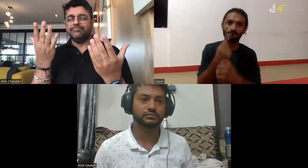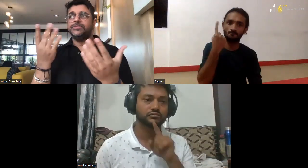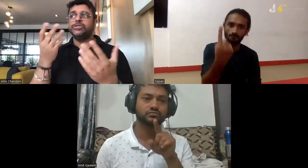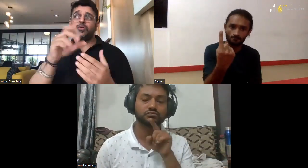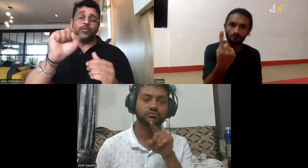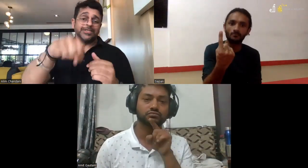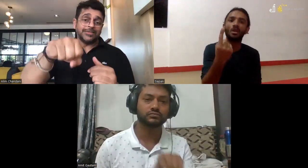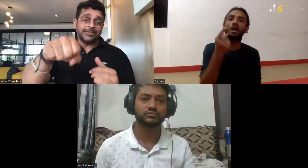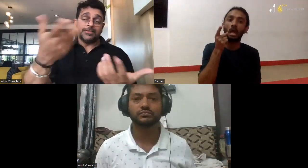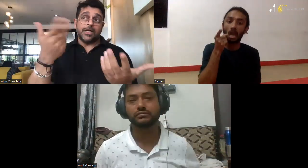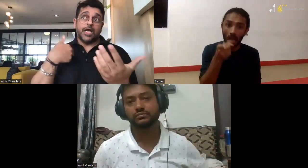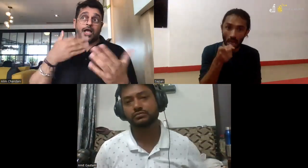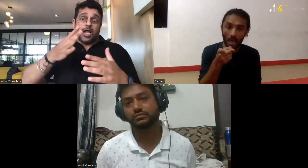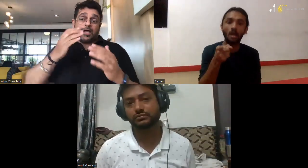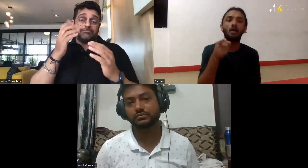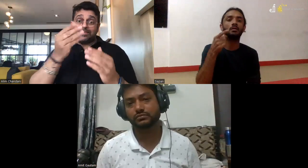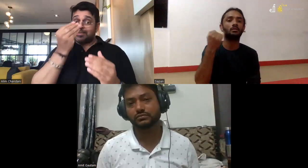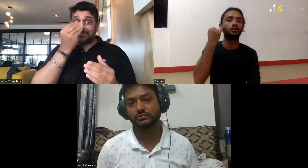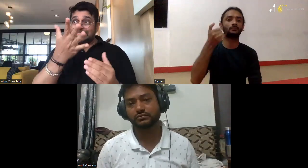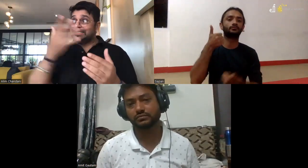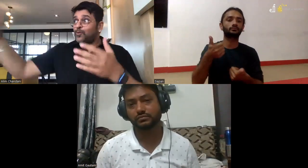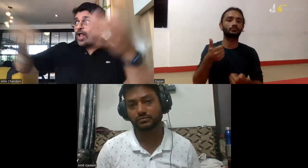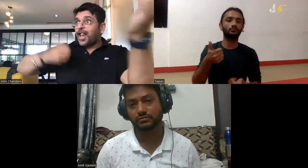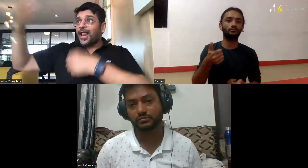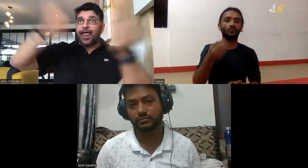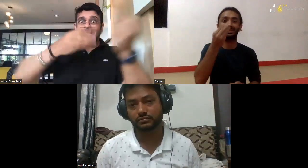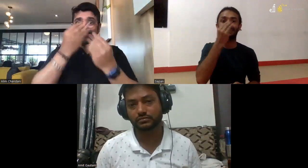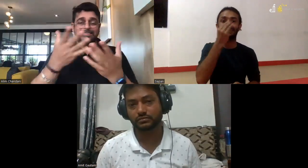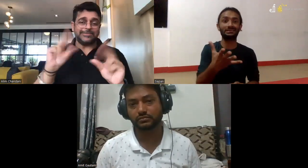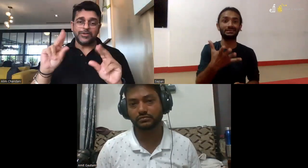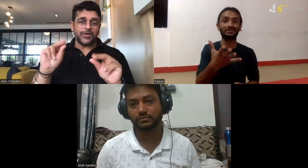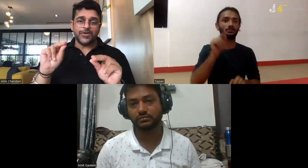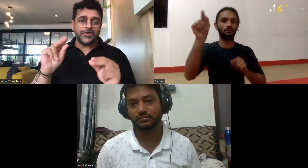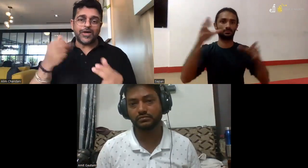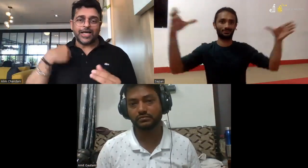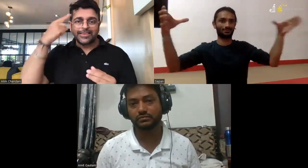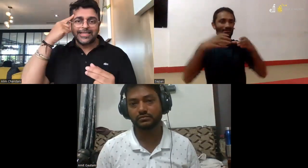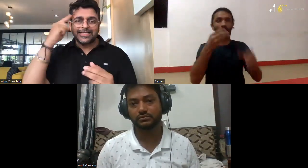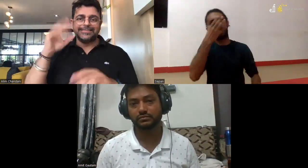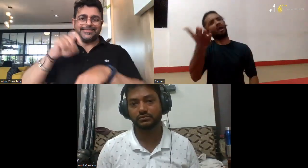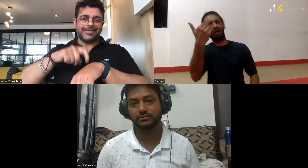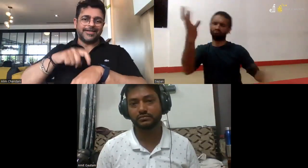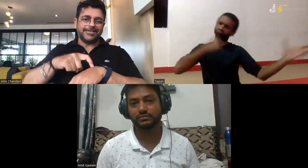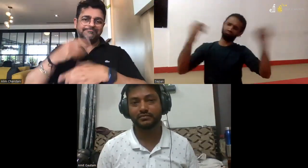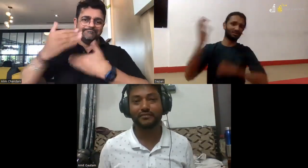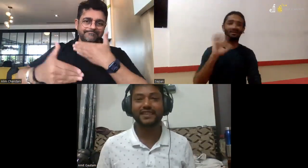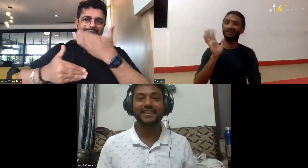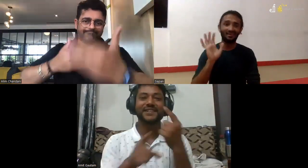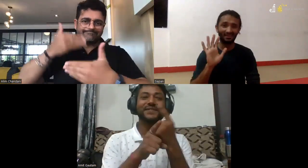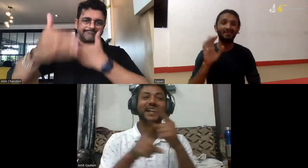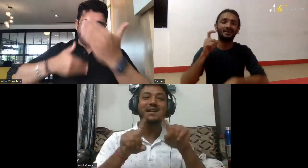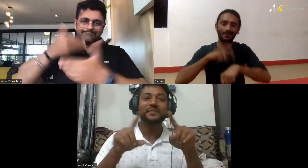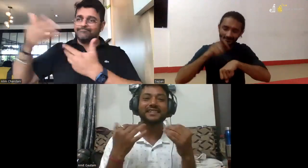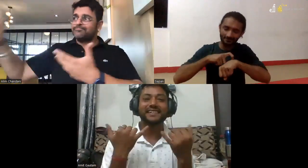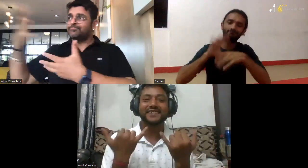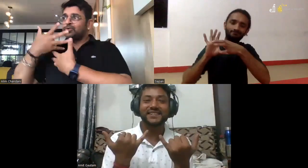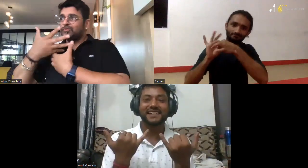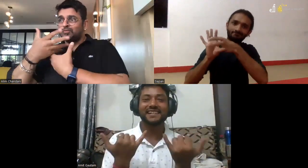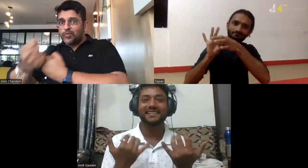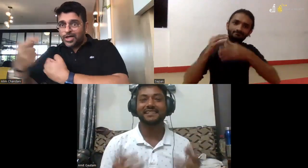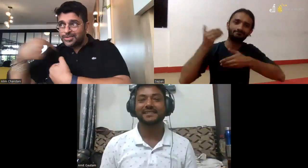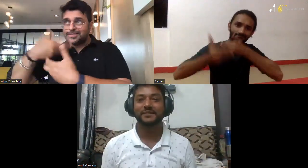Like we should be ready to propose the things. We should be ready to support each other also. So that's the